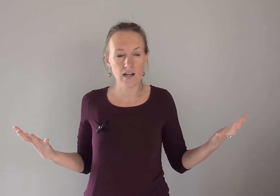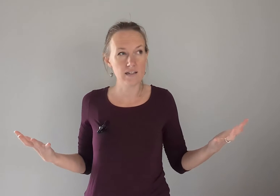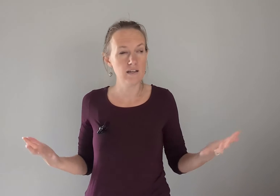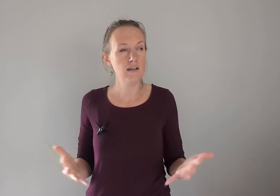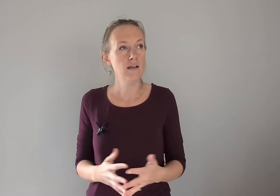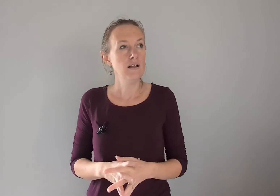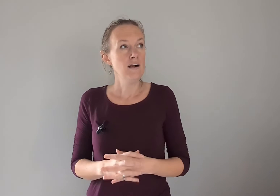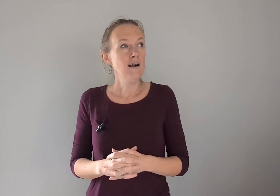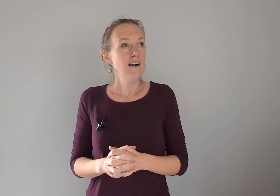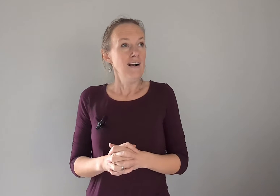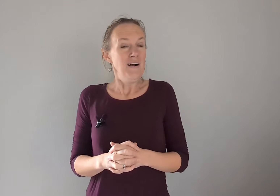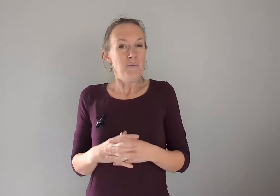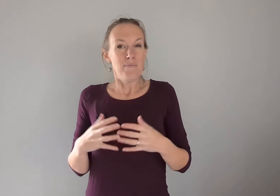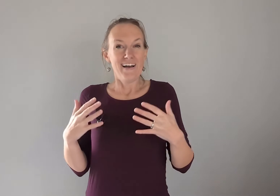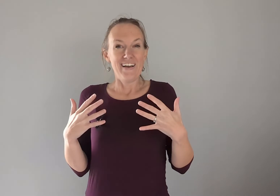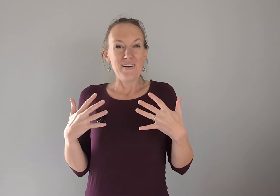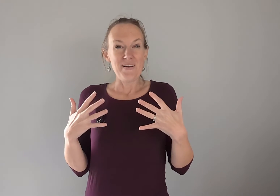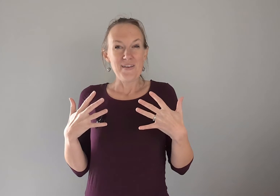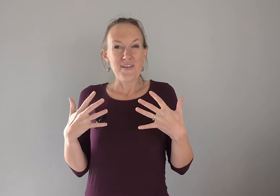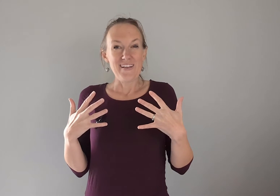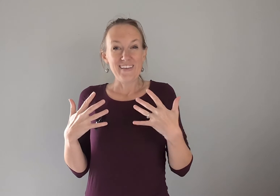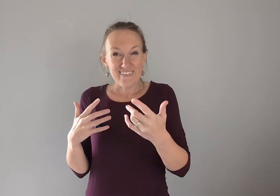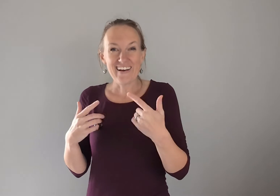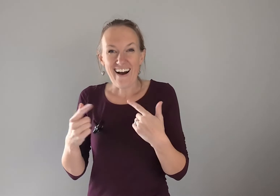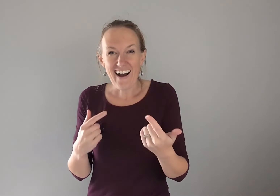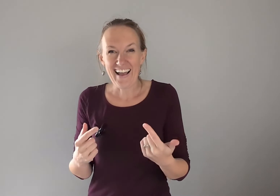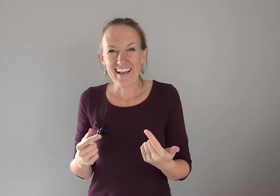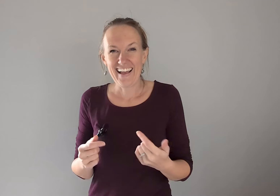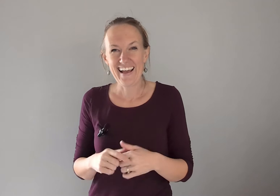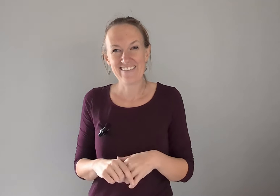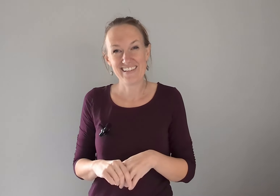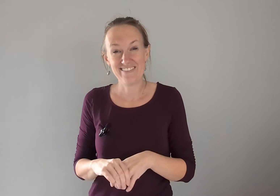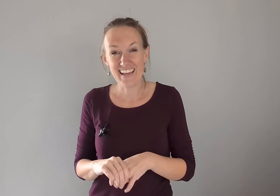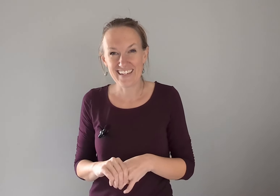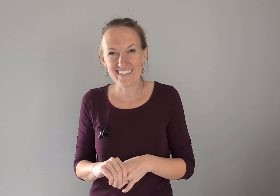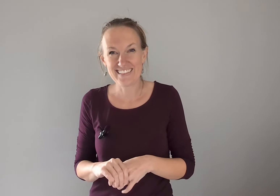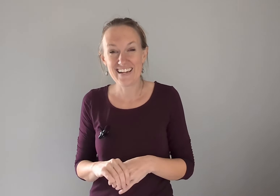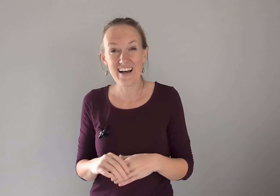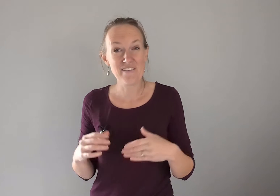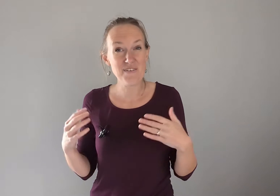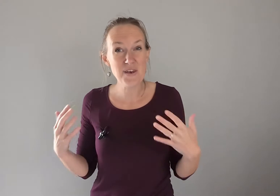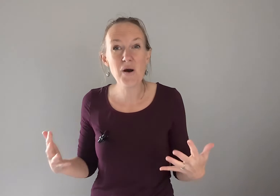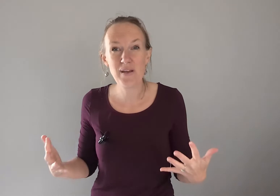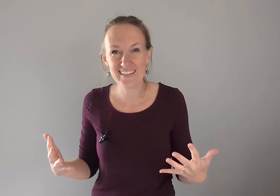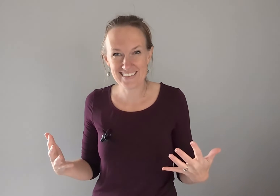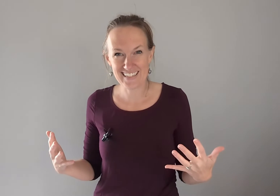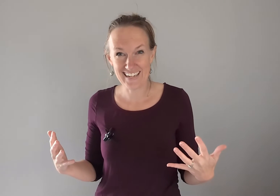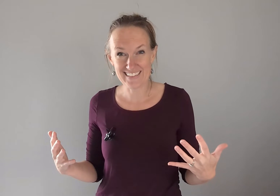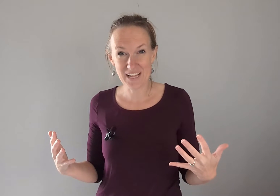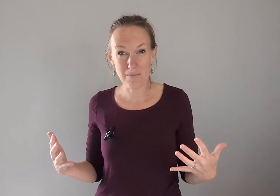gone? But you and I have the advantage of knowing that Sunday is coming.